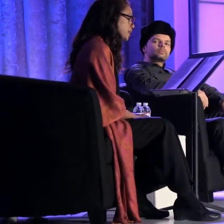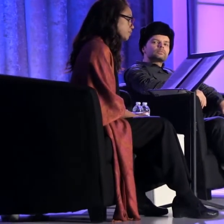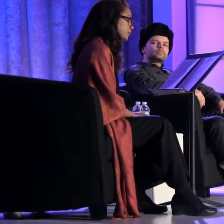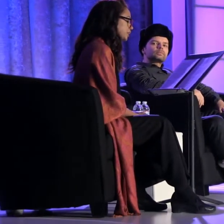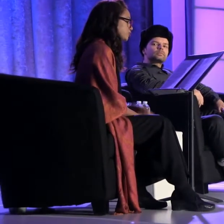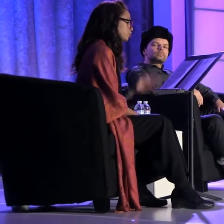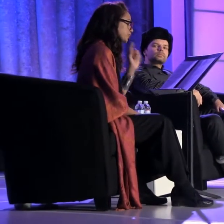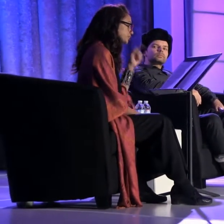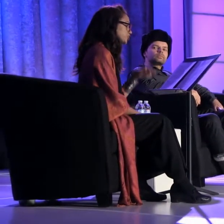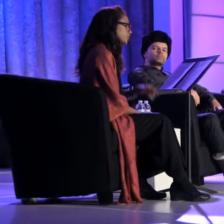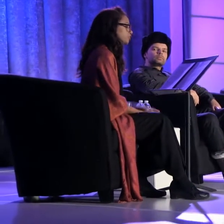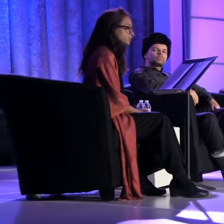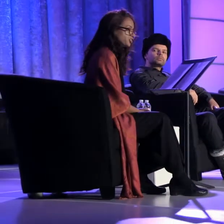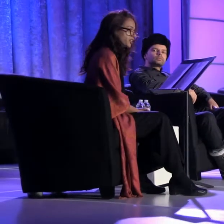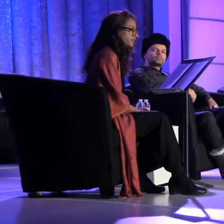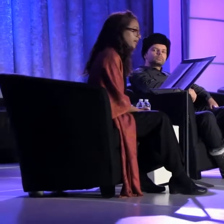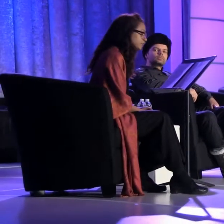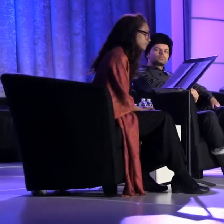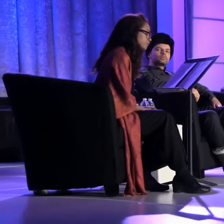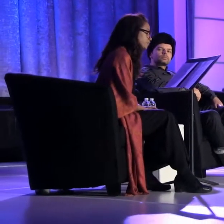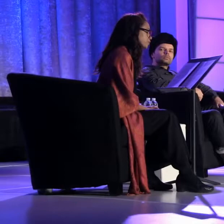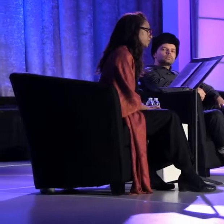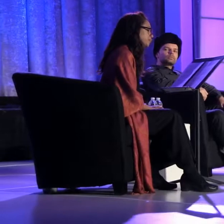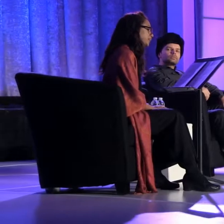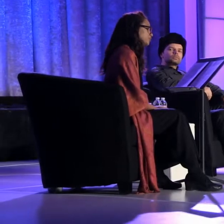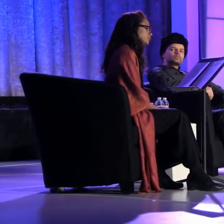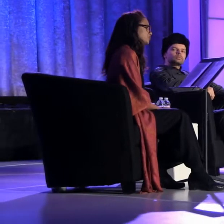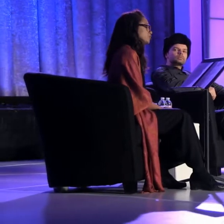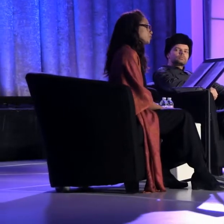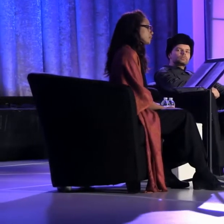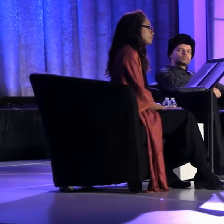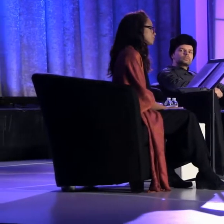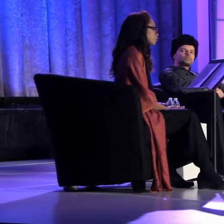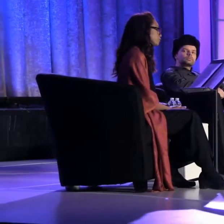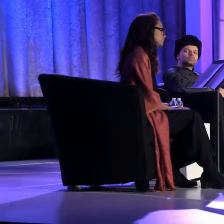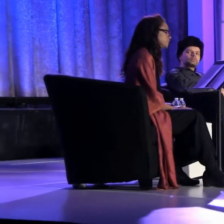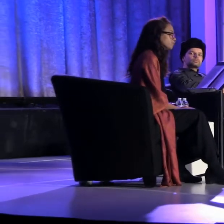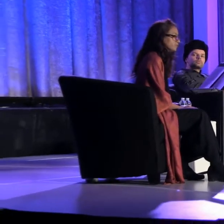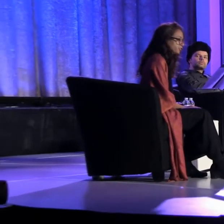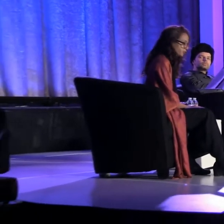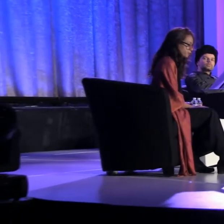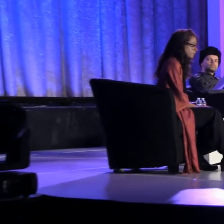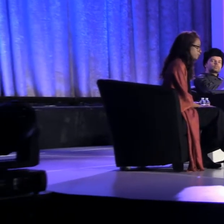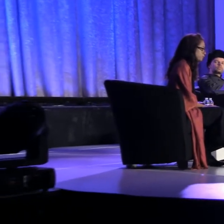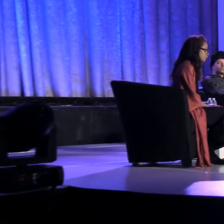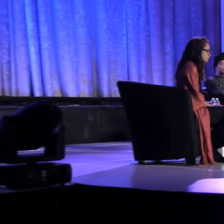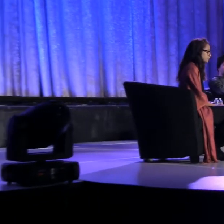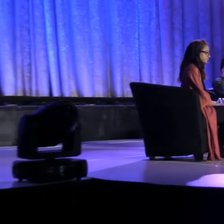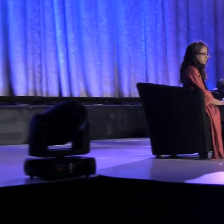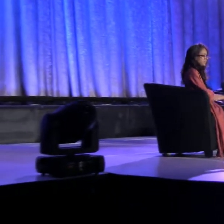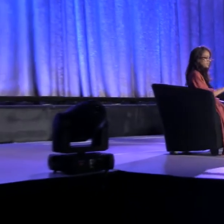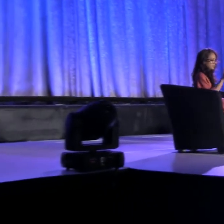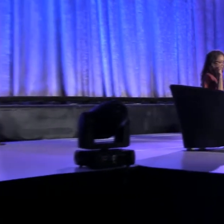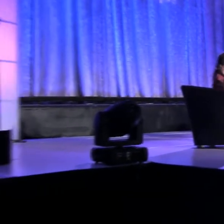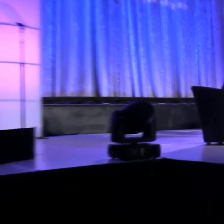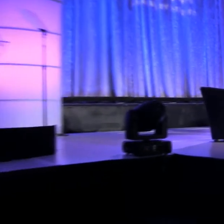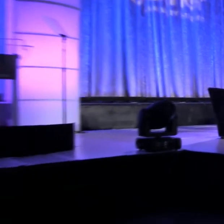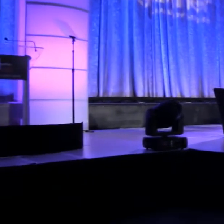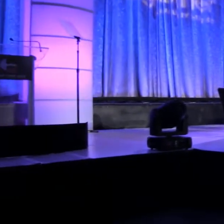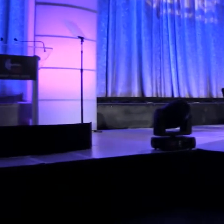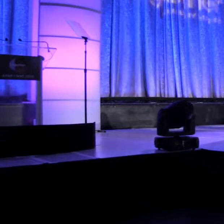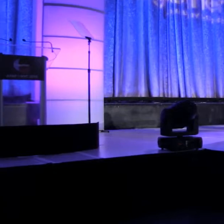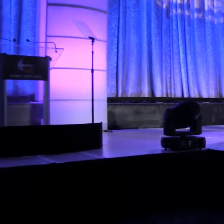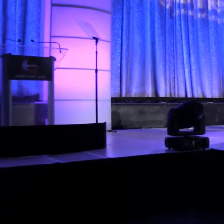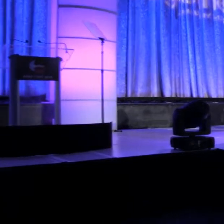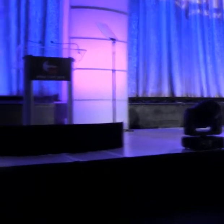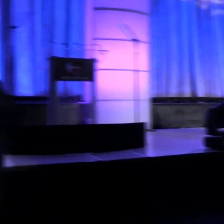best. So we're going to show you and share an excerpt from Lemon Anderson's 2014 in review, The Future is in Color. Let's